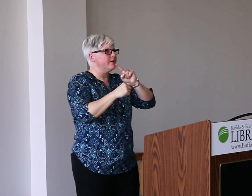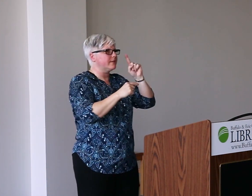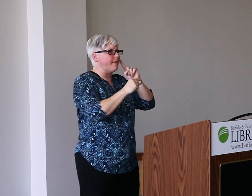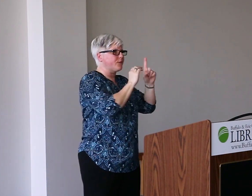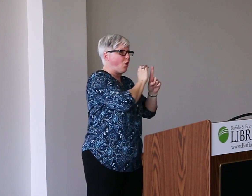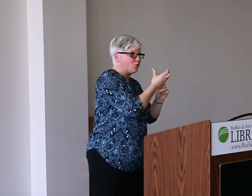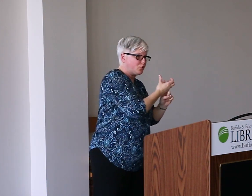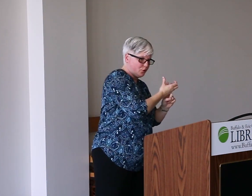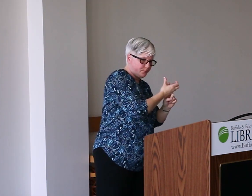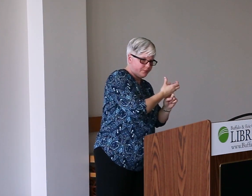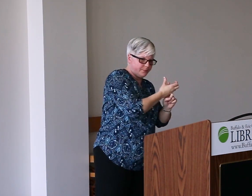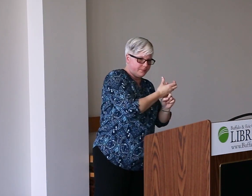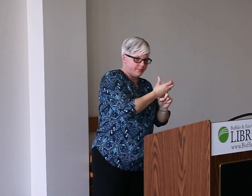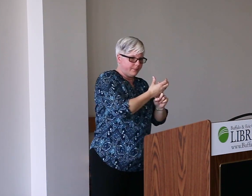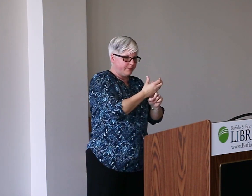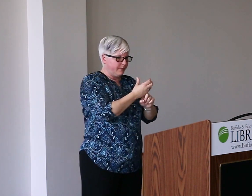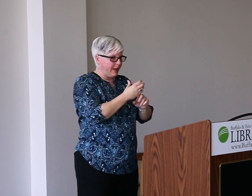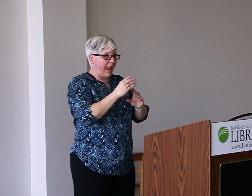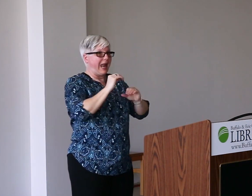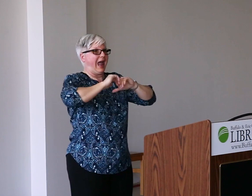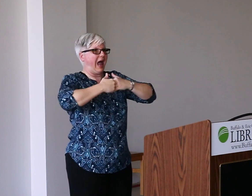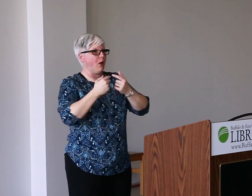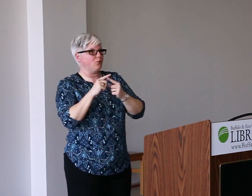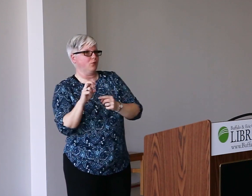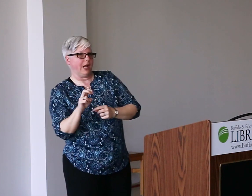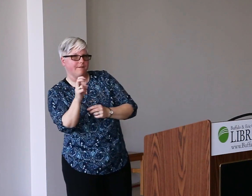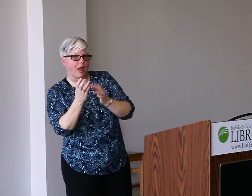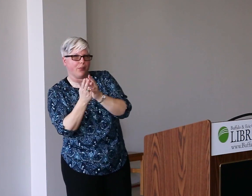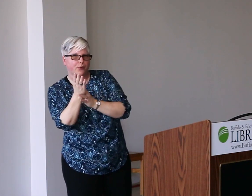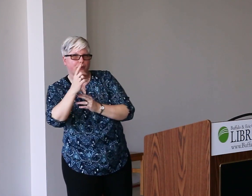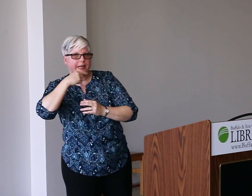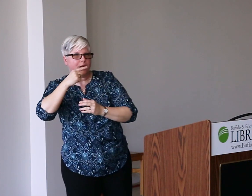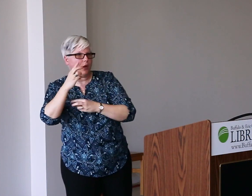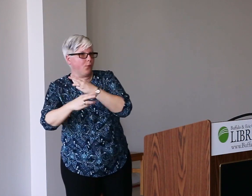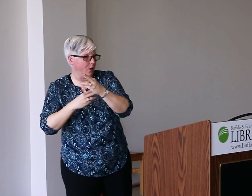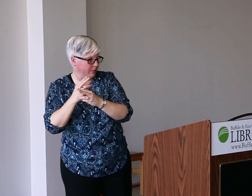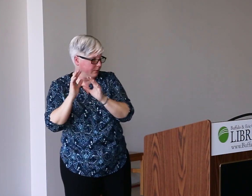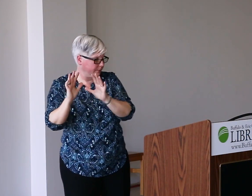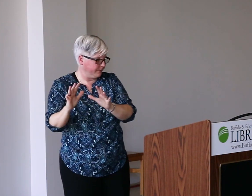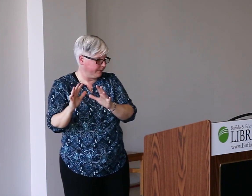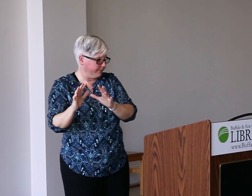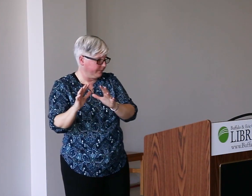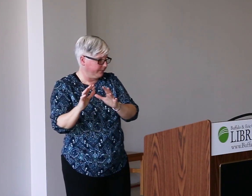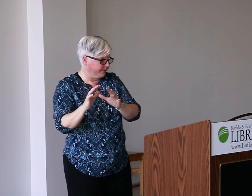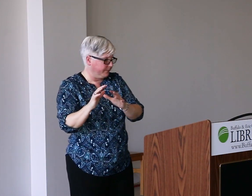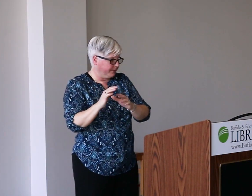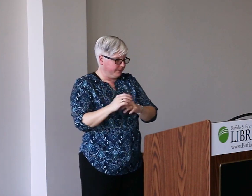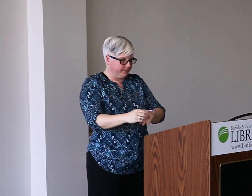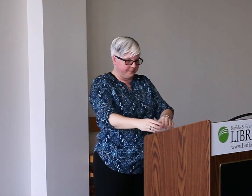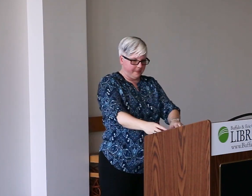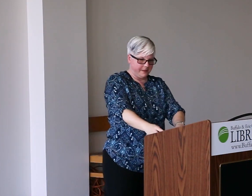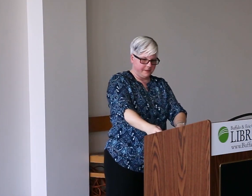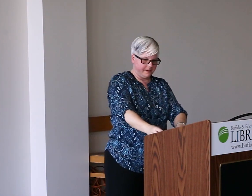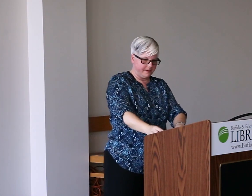Plus they learn about deaf culture and how to navigate through the hearing world.